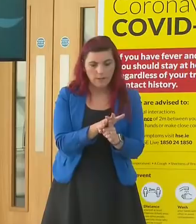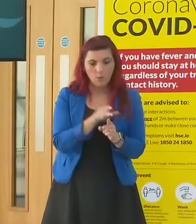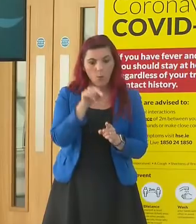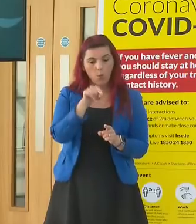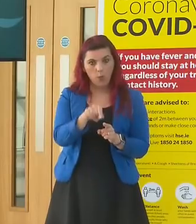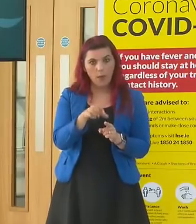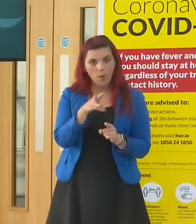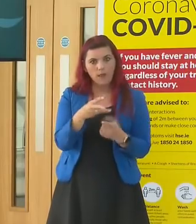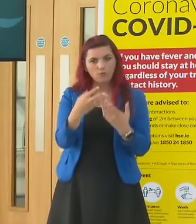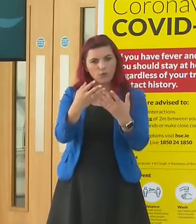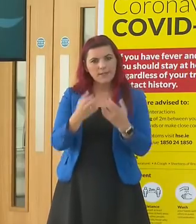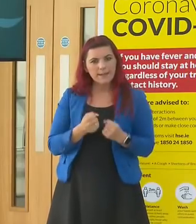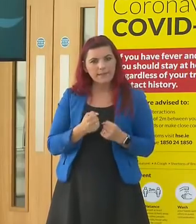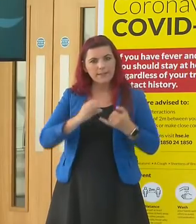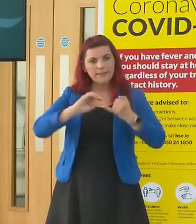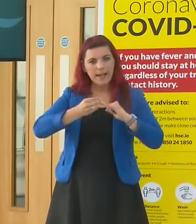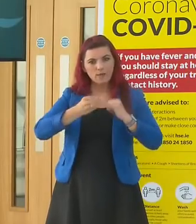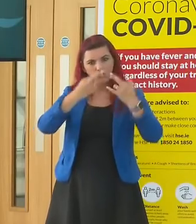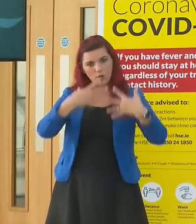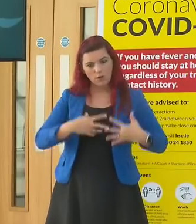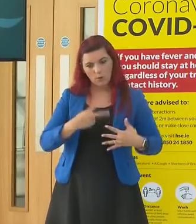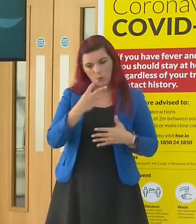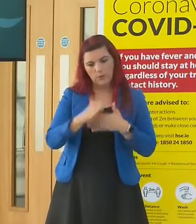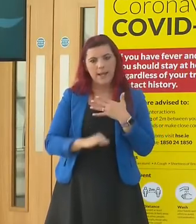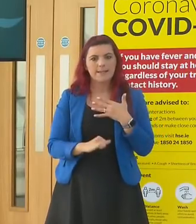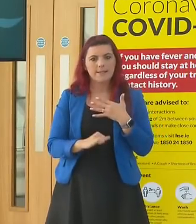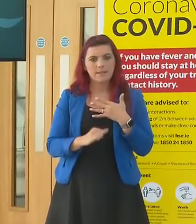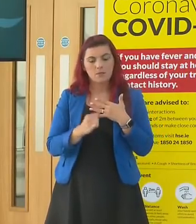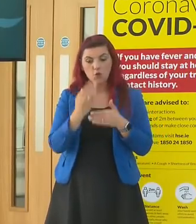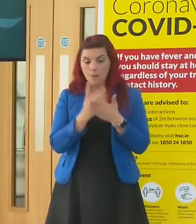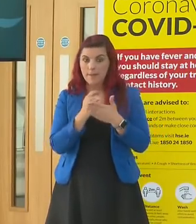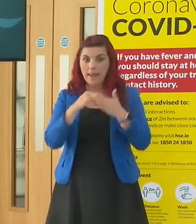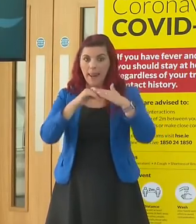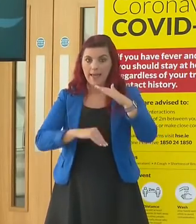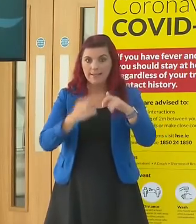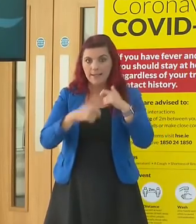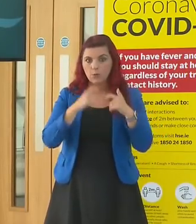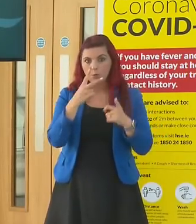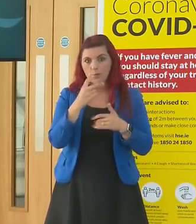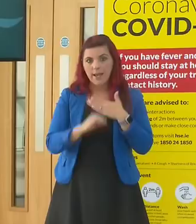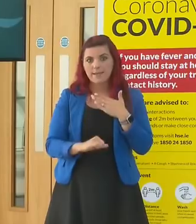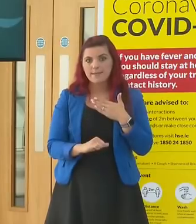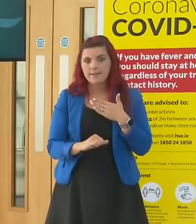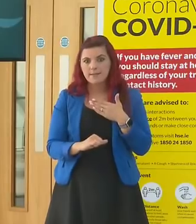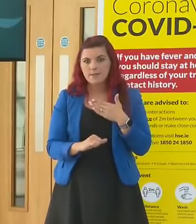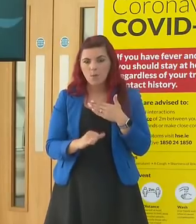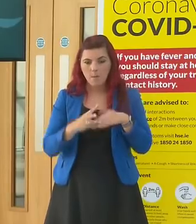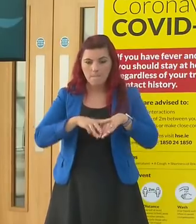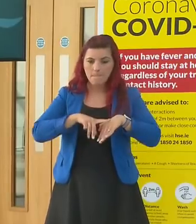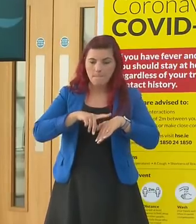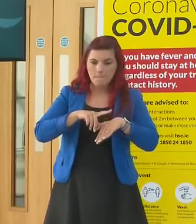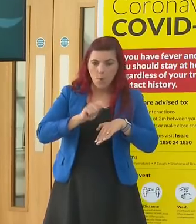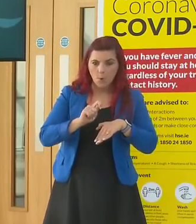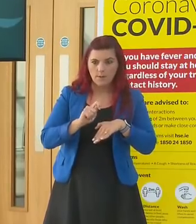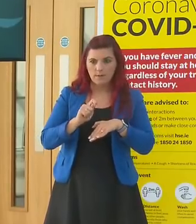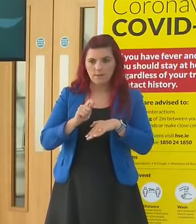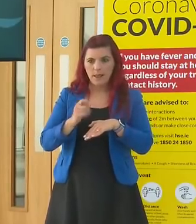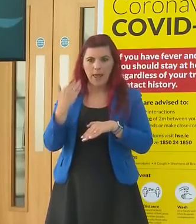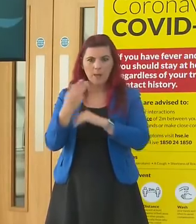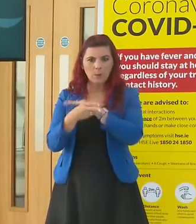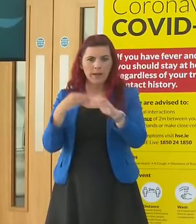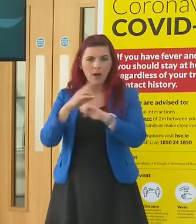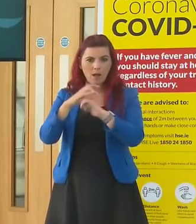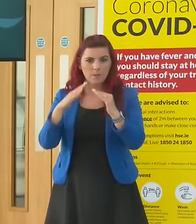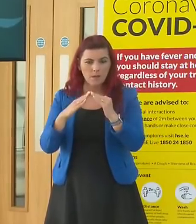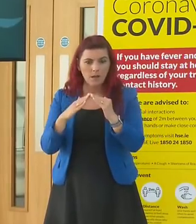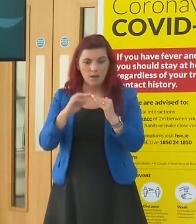their test in 2 days or less. Indeed, as you see, a significant proportion of last week tested in hospitals, they will have received